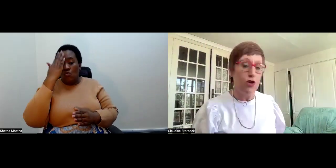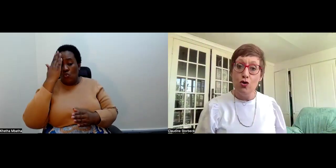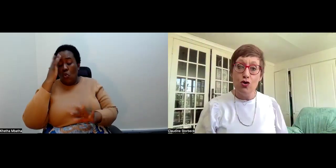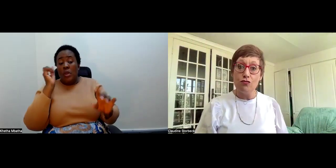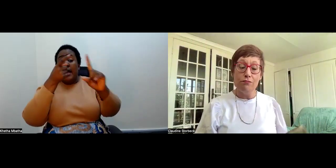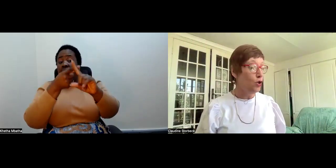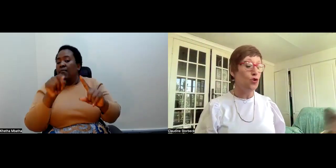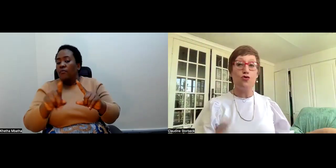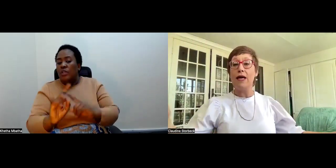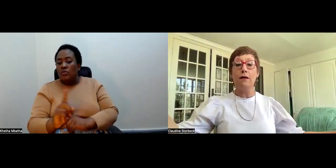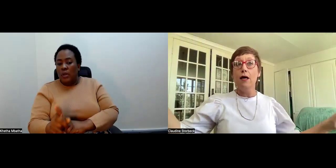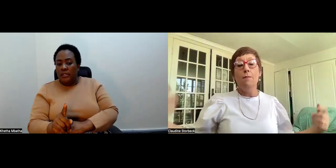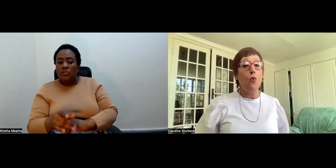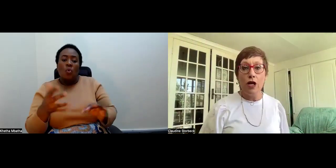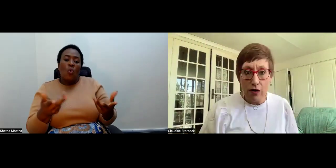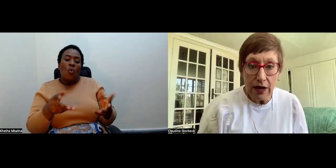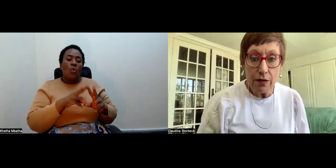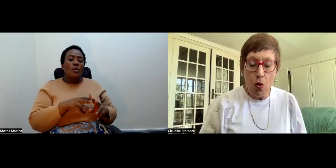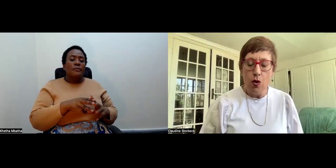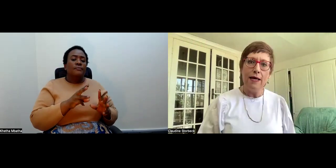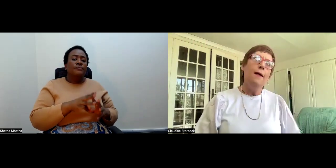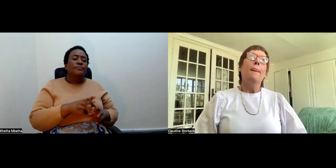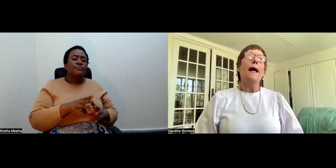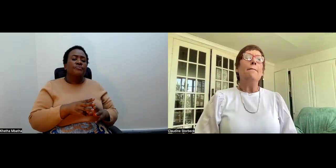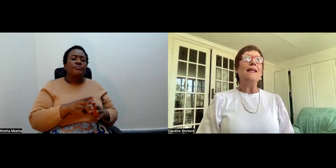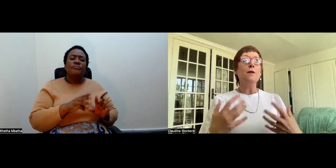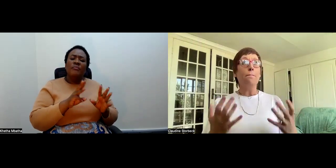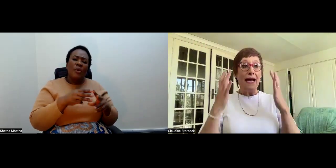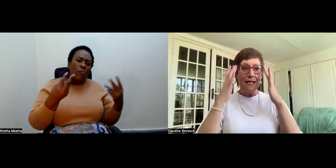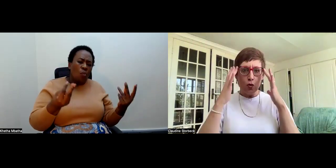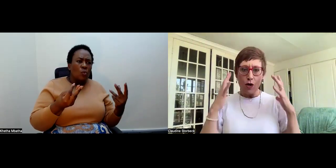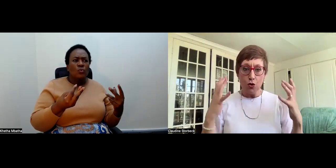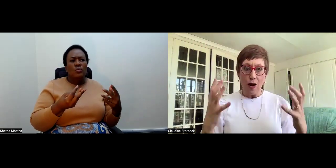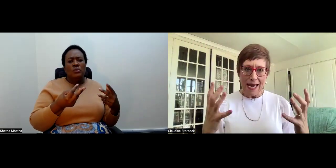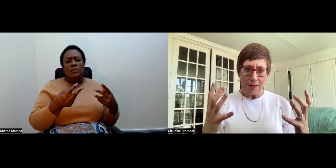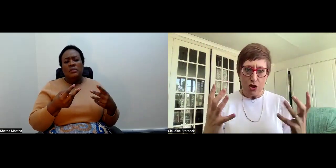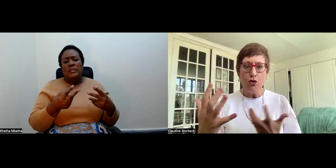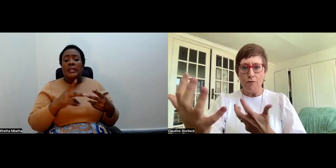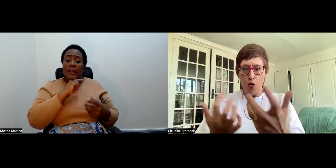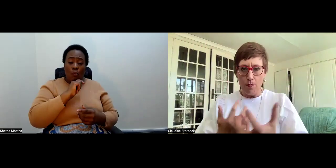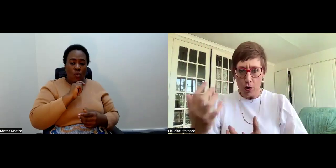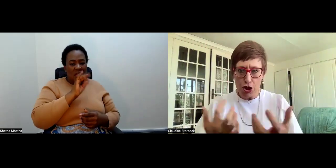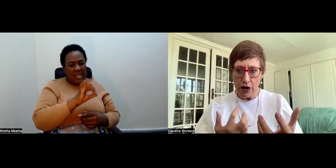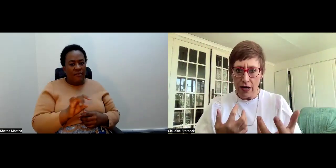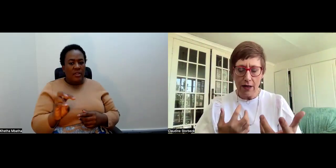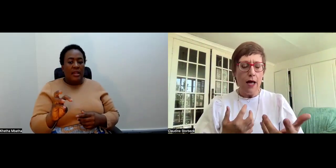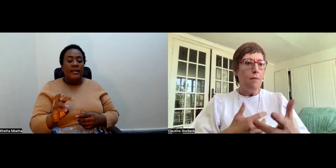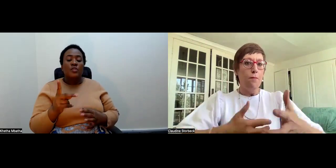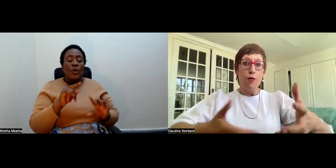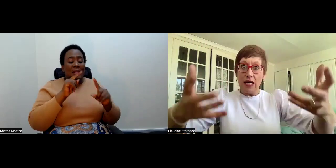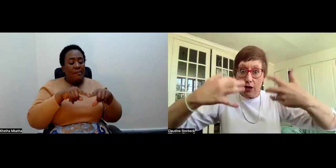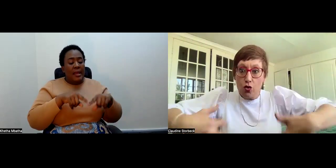could have news ring, morning ring every morning. And depending on what your aim is, you'd have more book